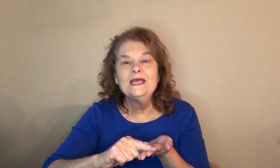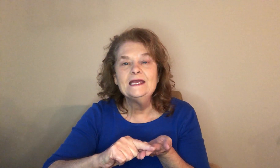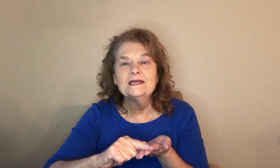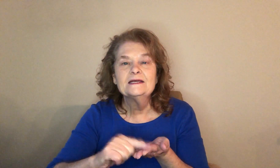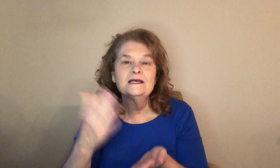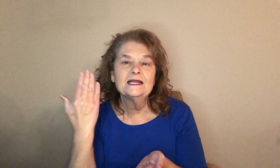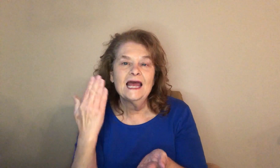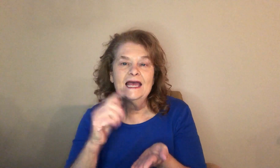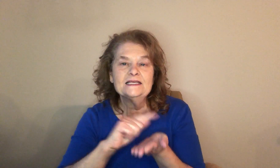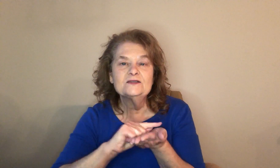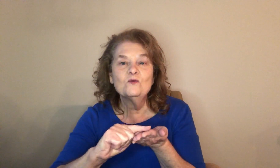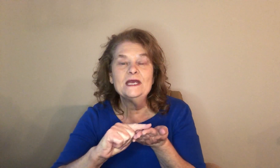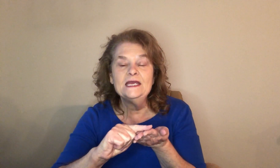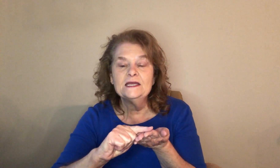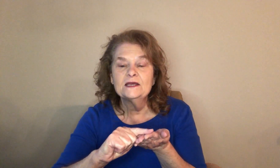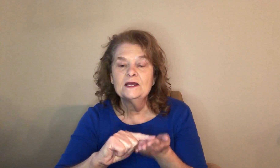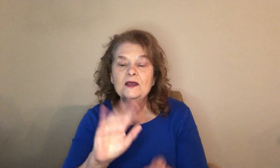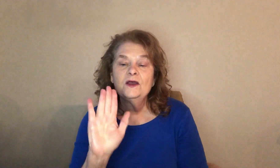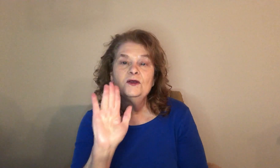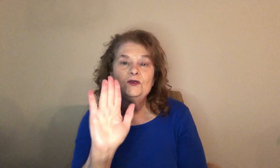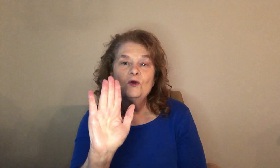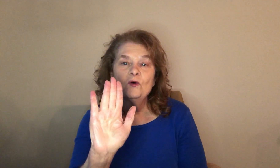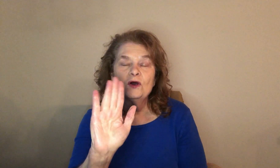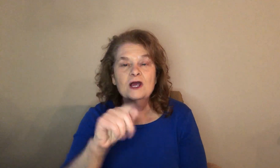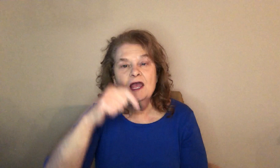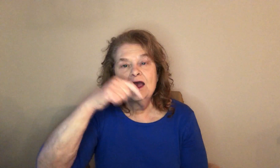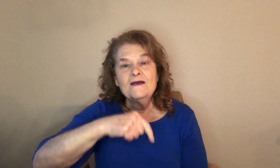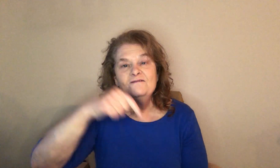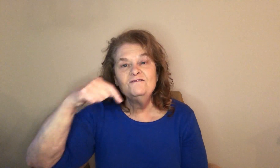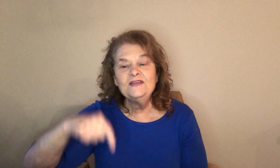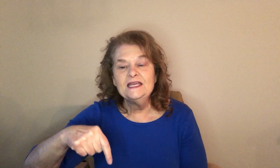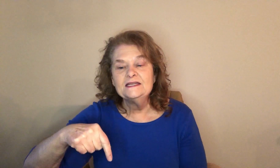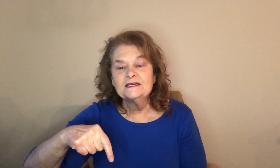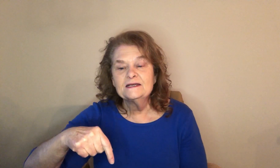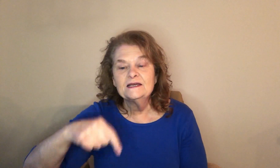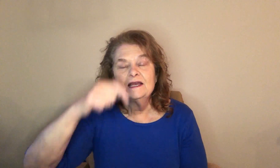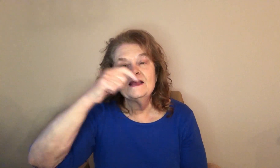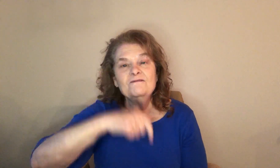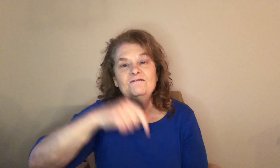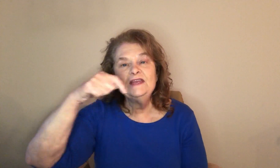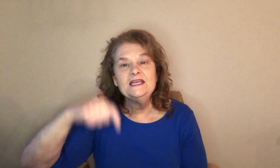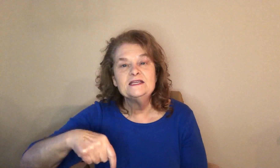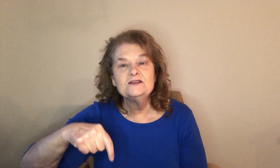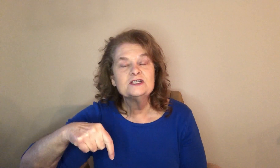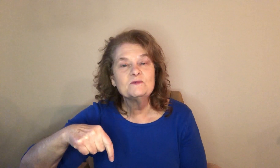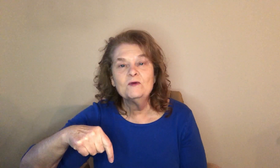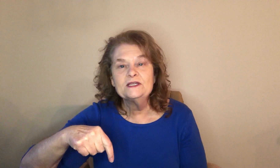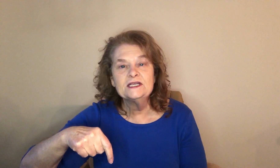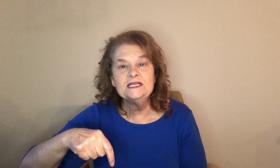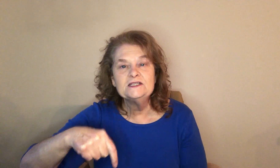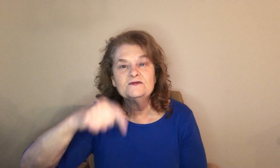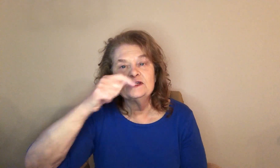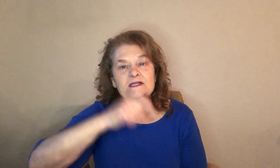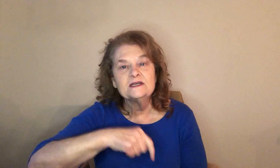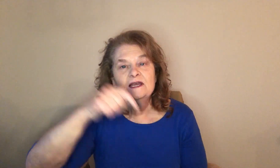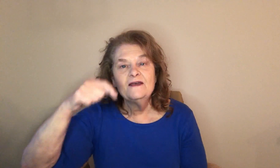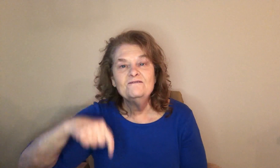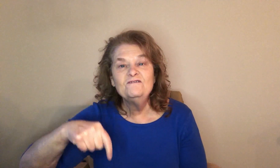week. Last week, your feet, you're just pointing to each foot,